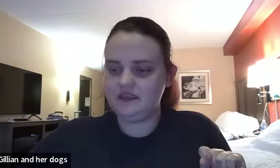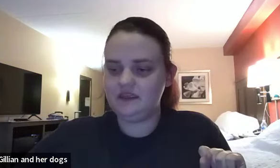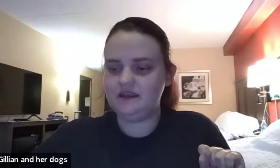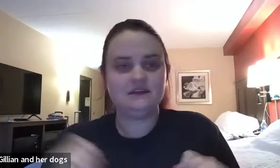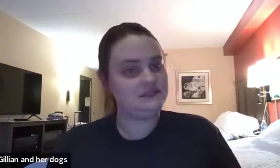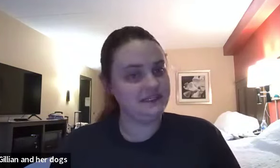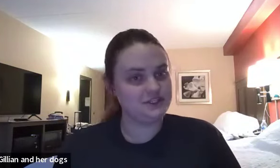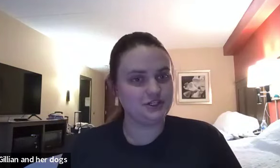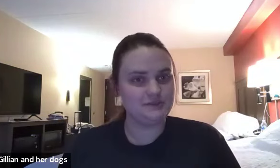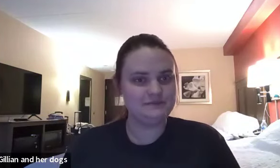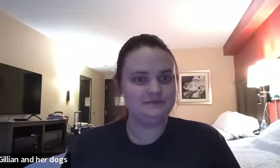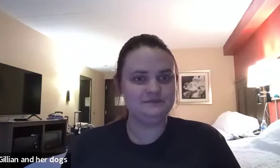Then teacher.